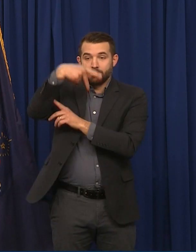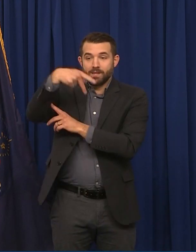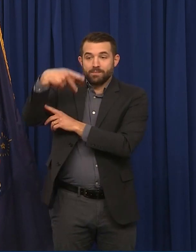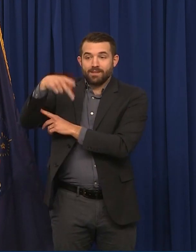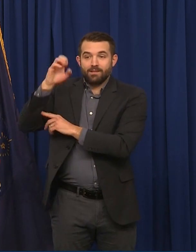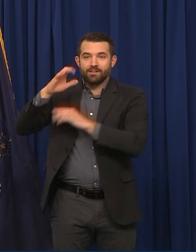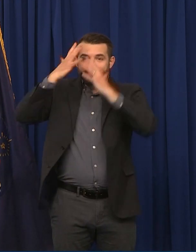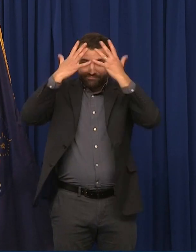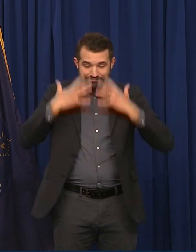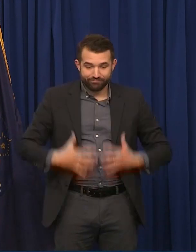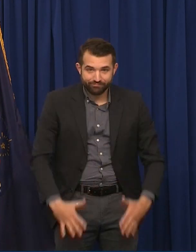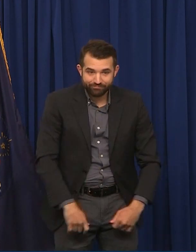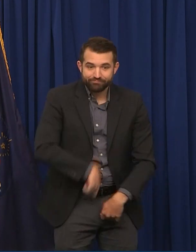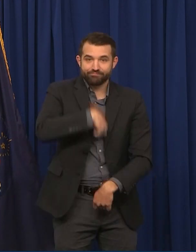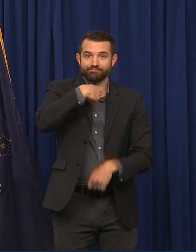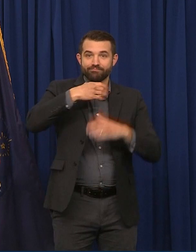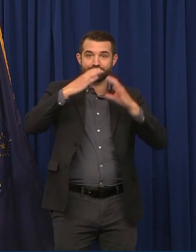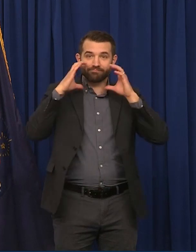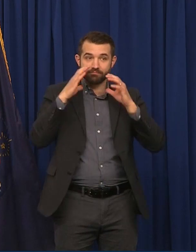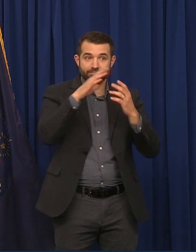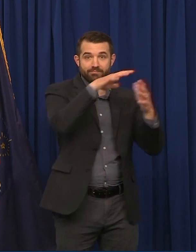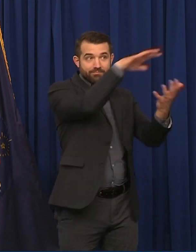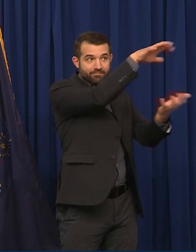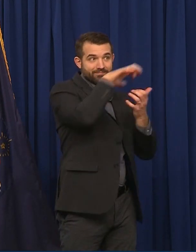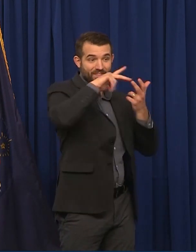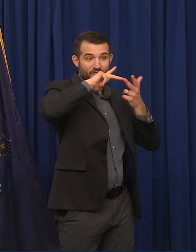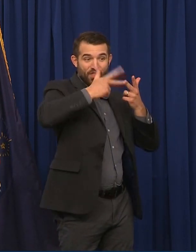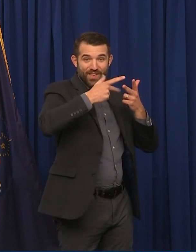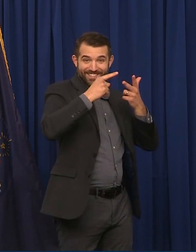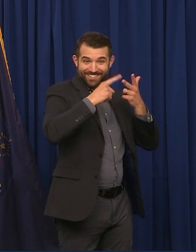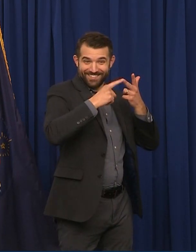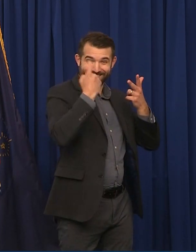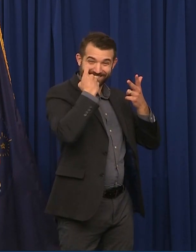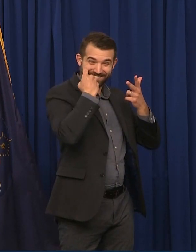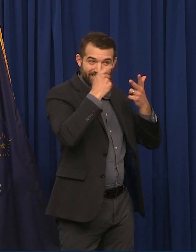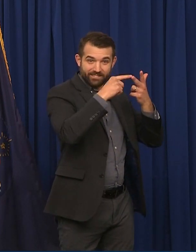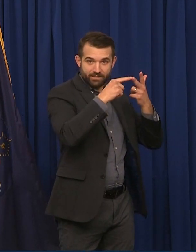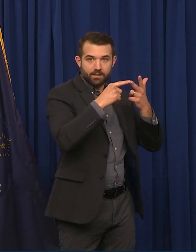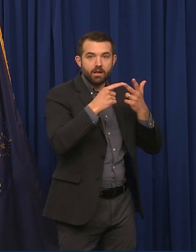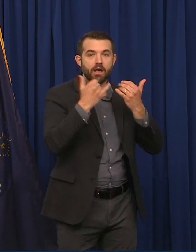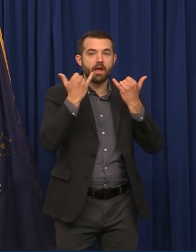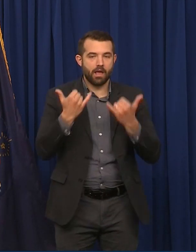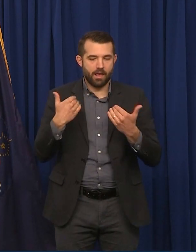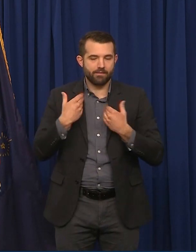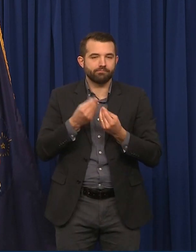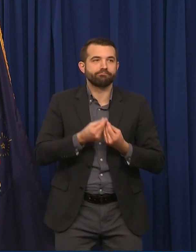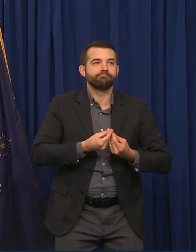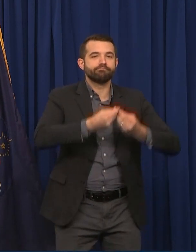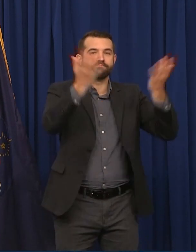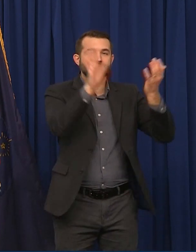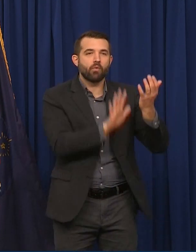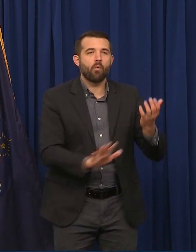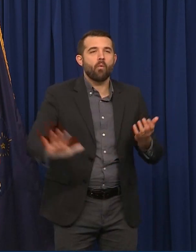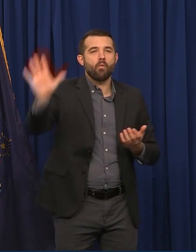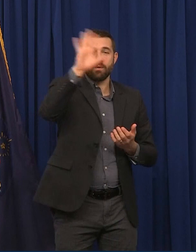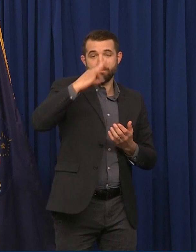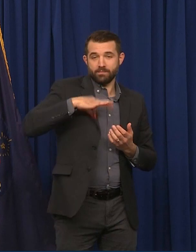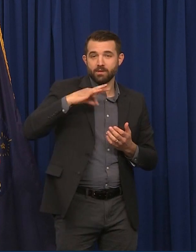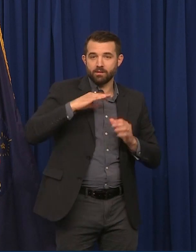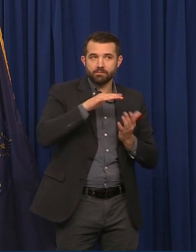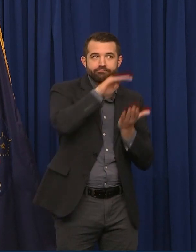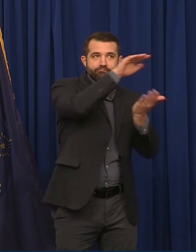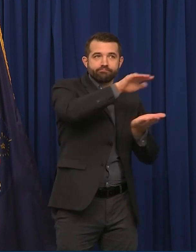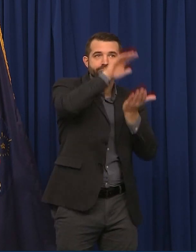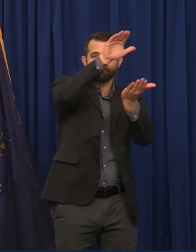state. Personal protective equipment, or PPE, are life-saving pieces of equipment that